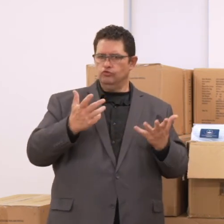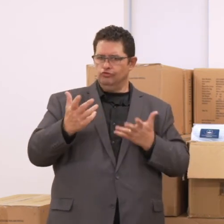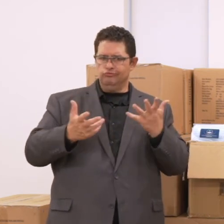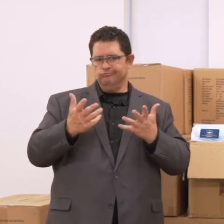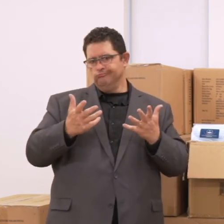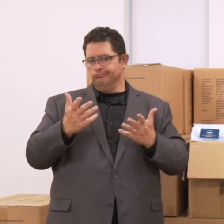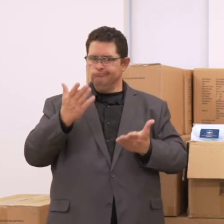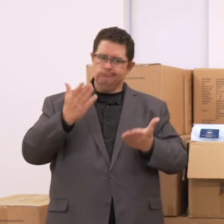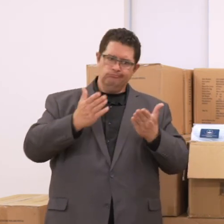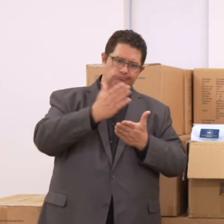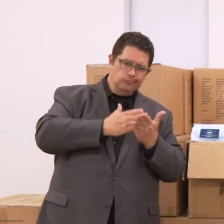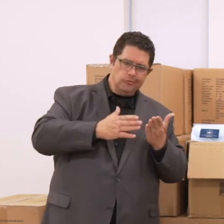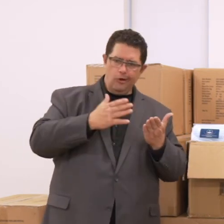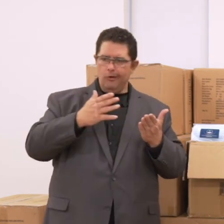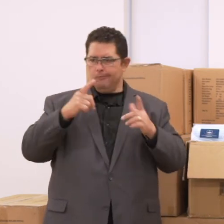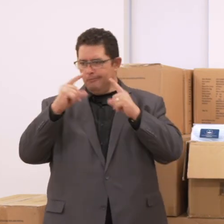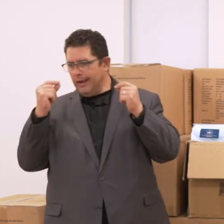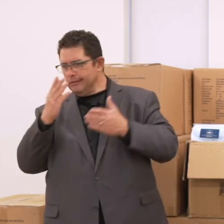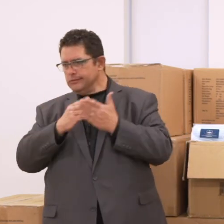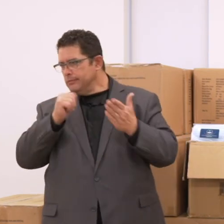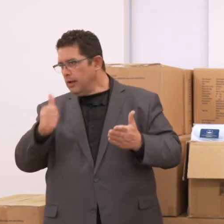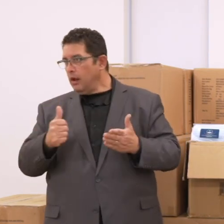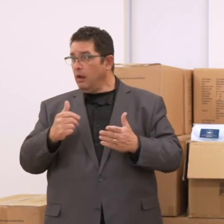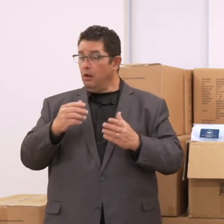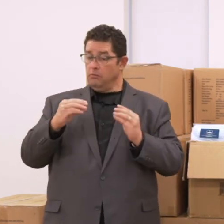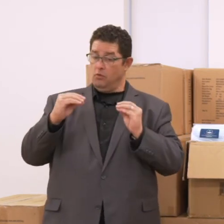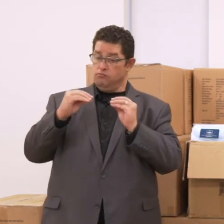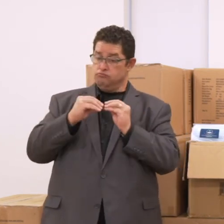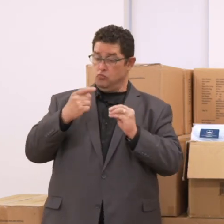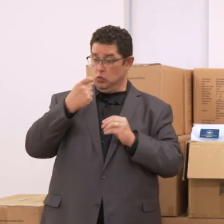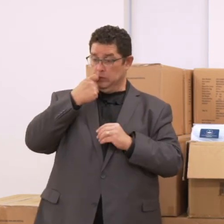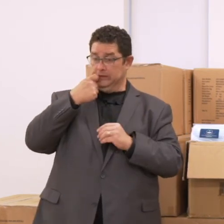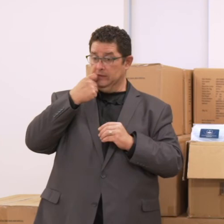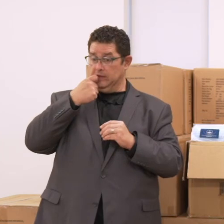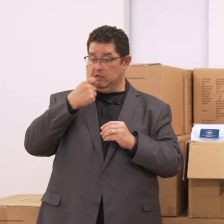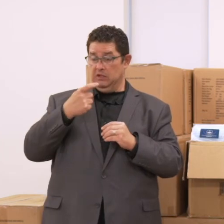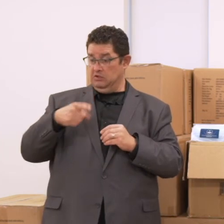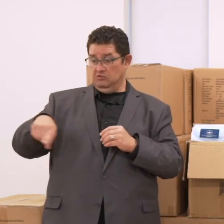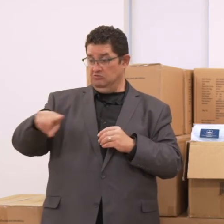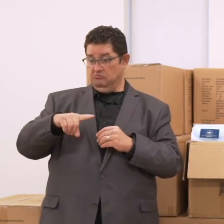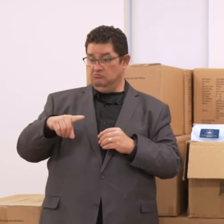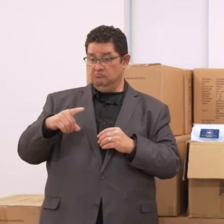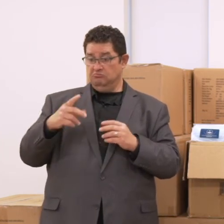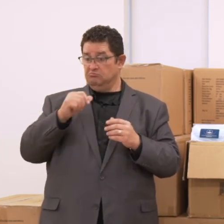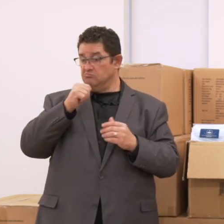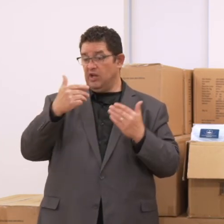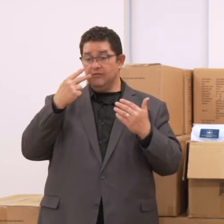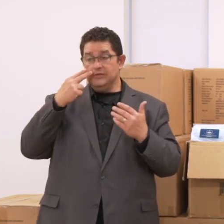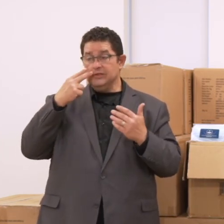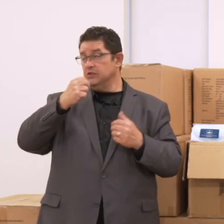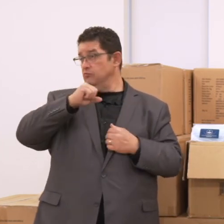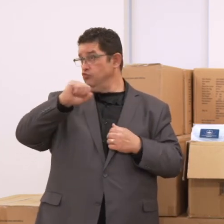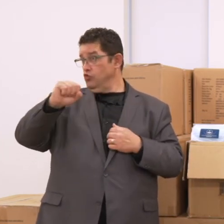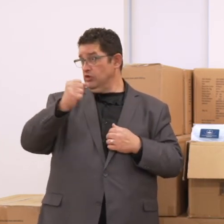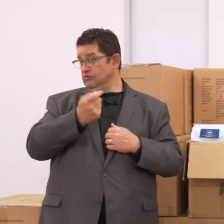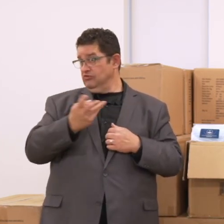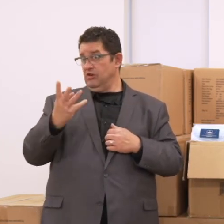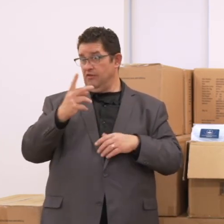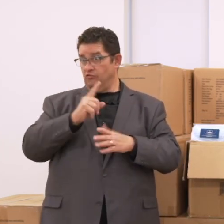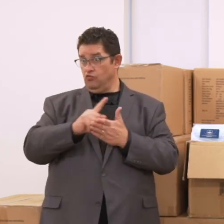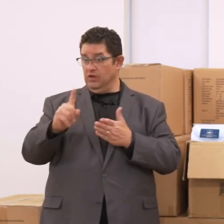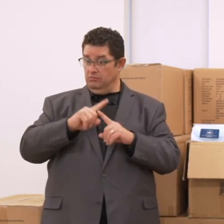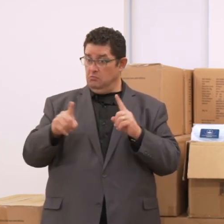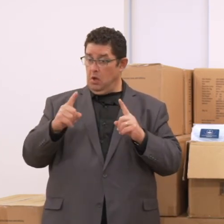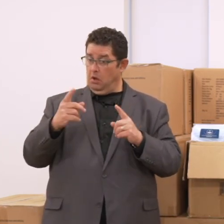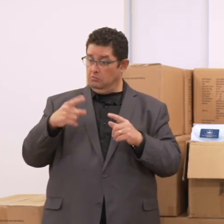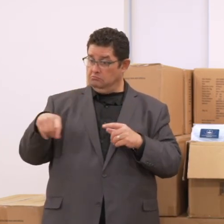or miss with masks. But more recently, we haven't seen any protests in several weeks or a few weeks, but more recently we've seen them with masks. Are you going